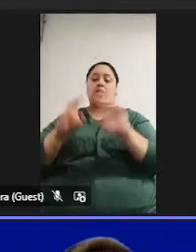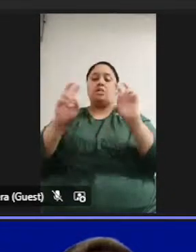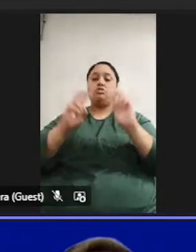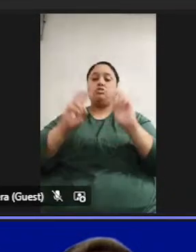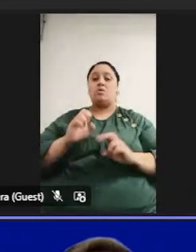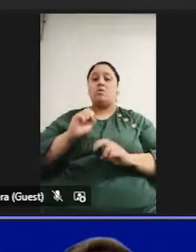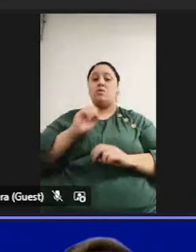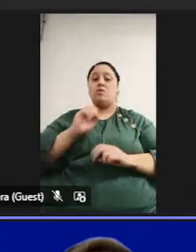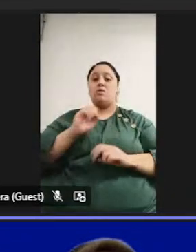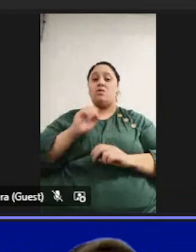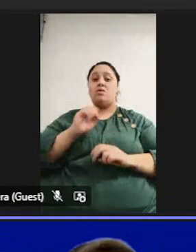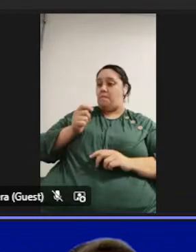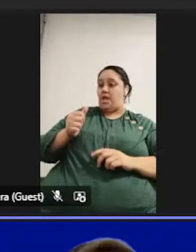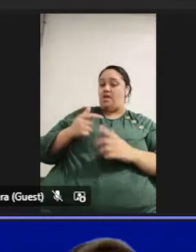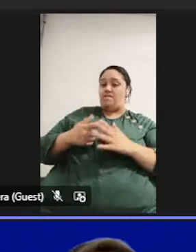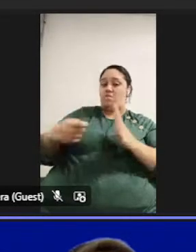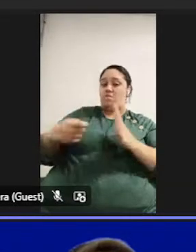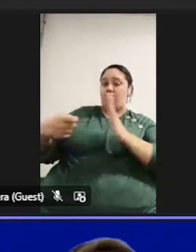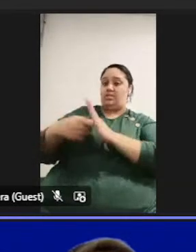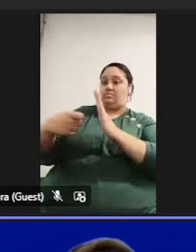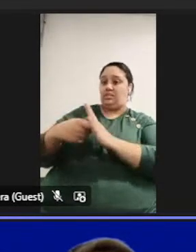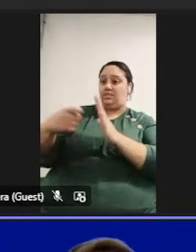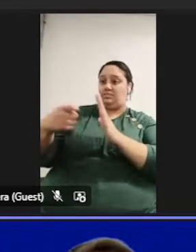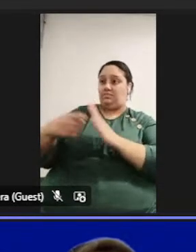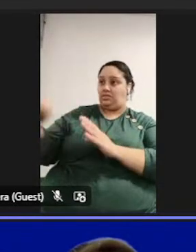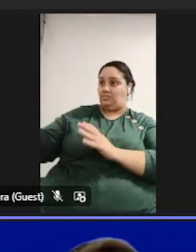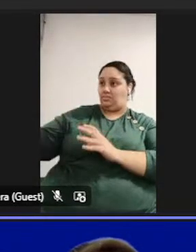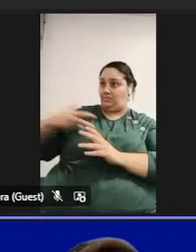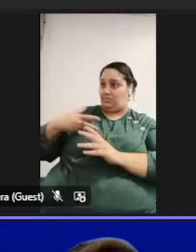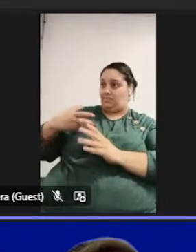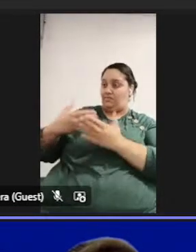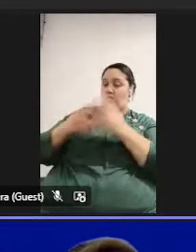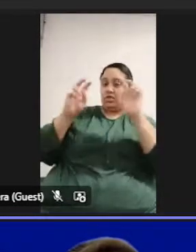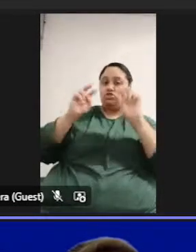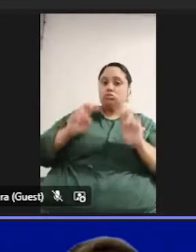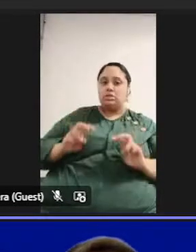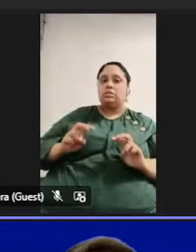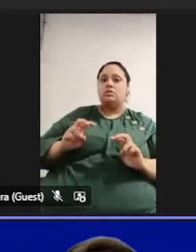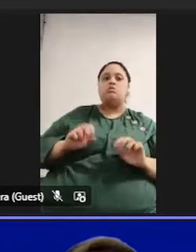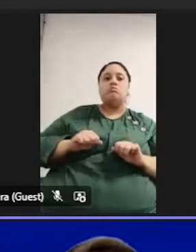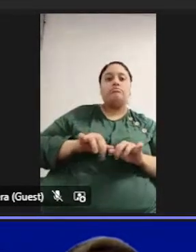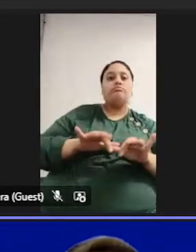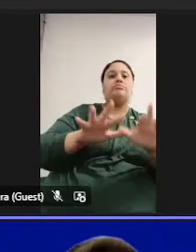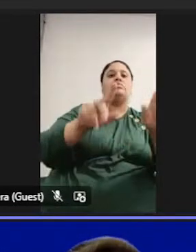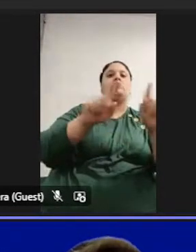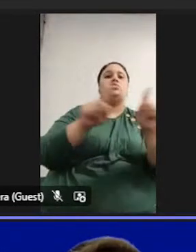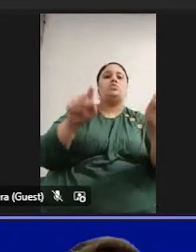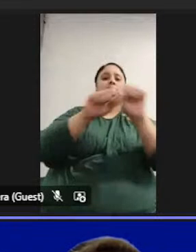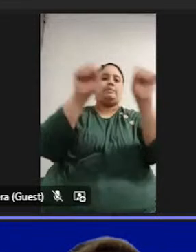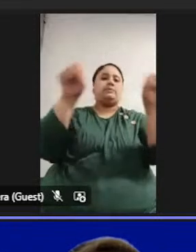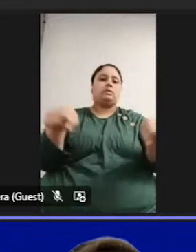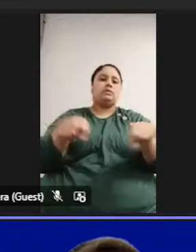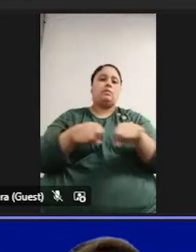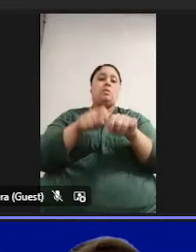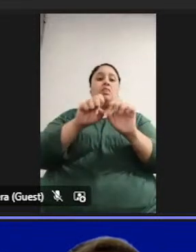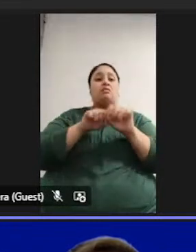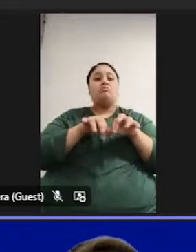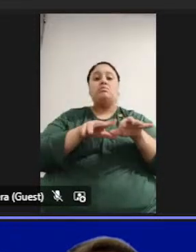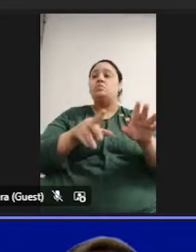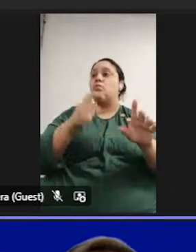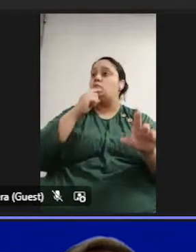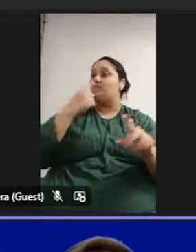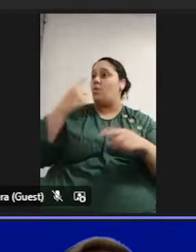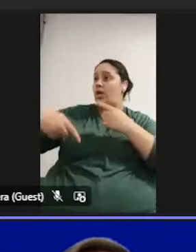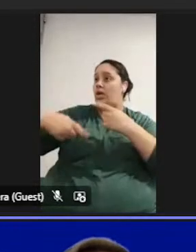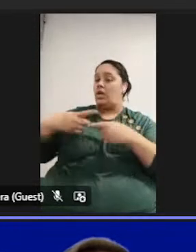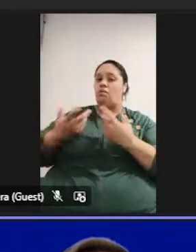fed into the grid, if they are going to enable the municipal grid to be used for the purposes of wheeling, to use as that connection, et